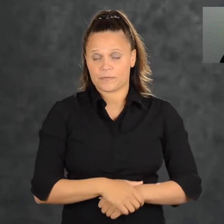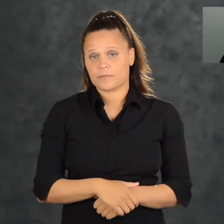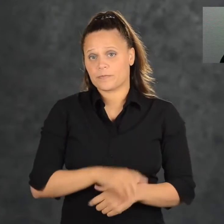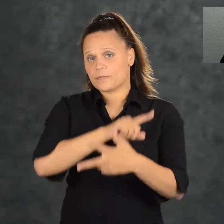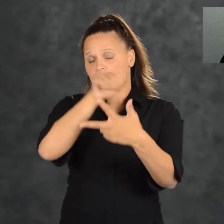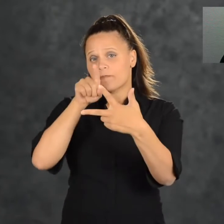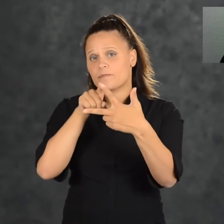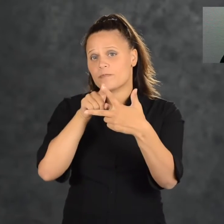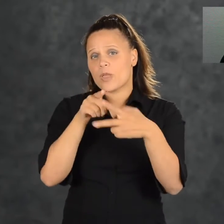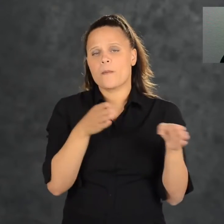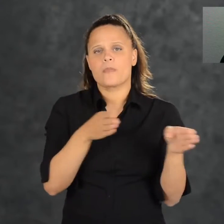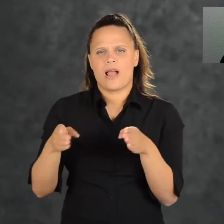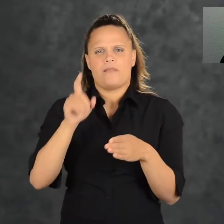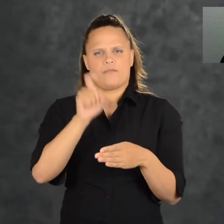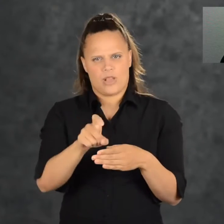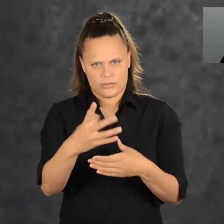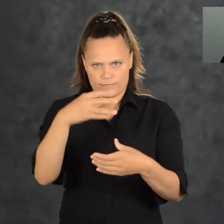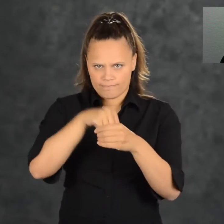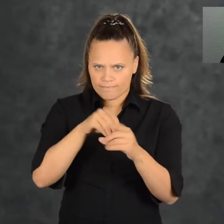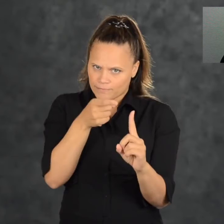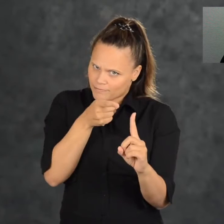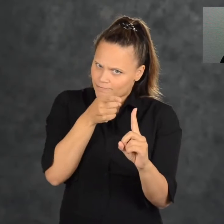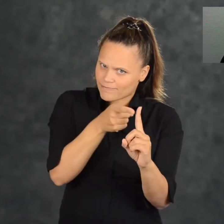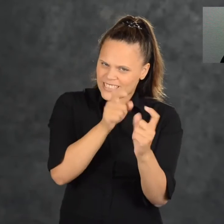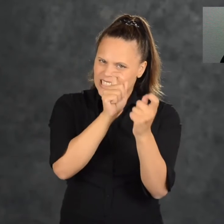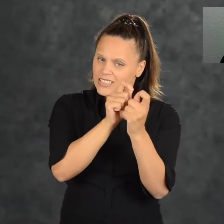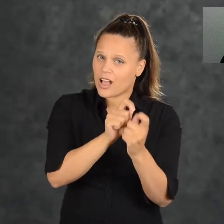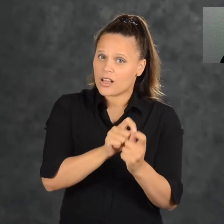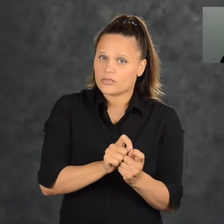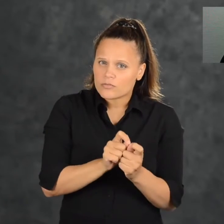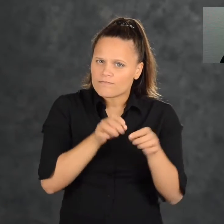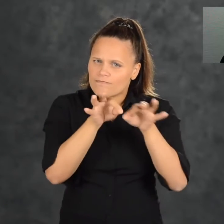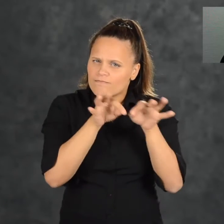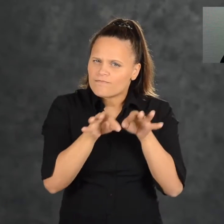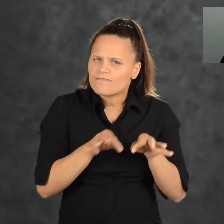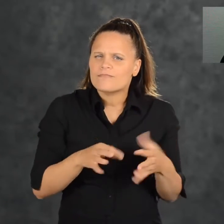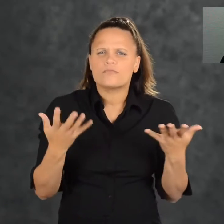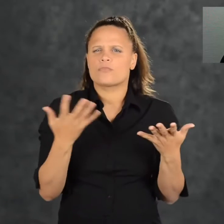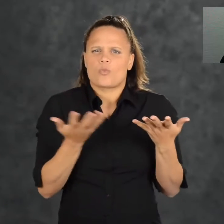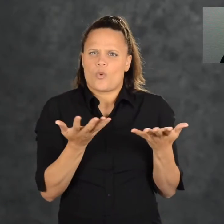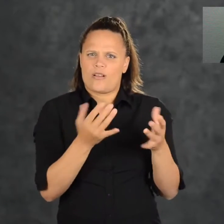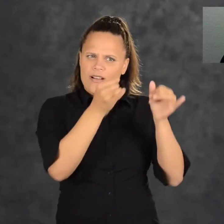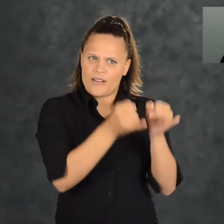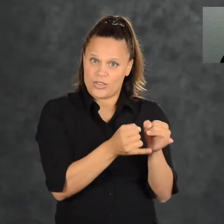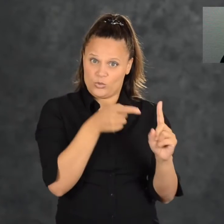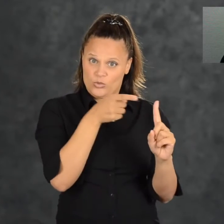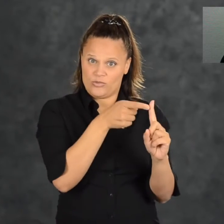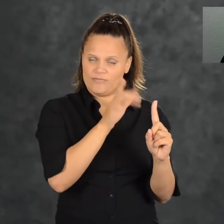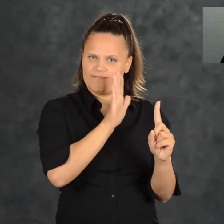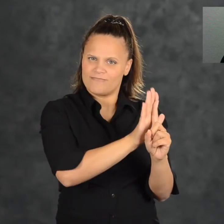this transition program must facilitate that. Secondly, it must include specific details